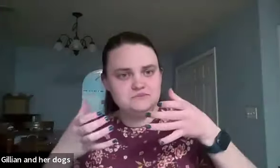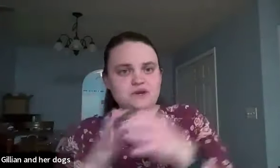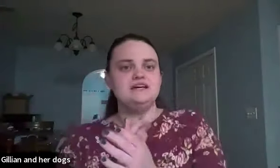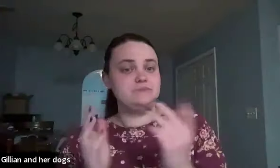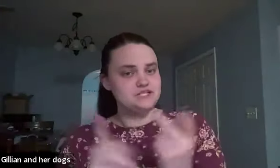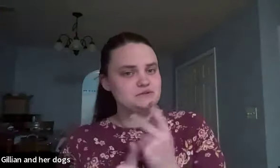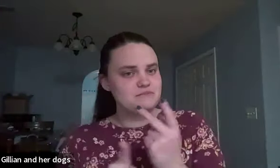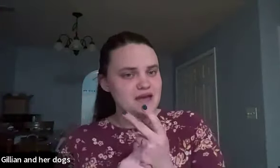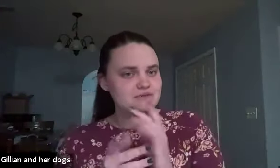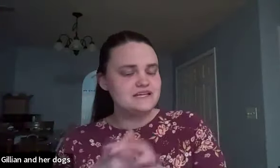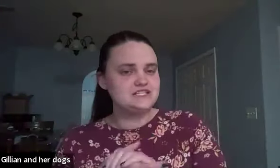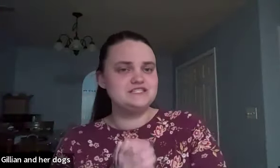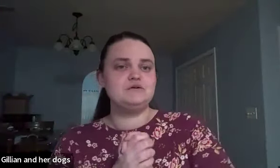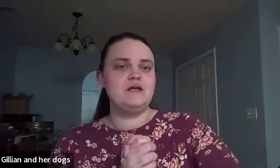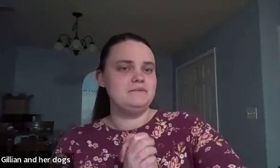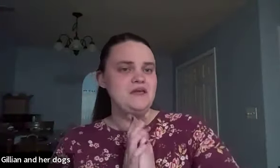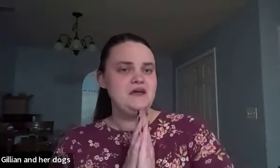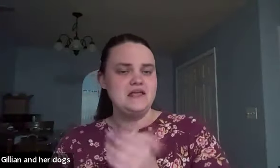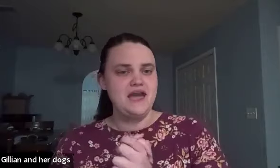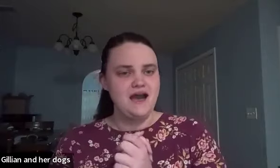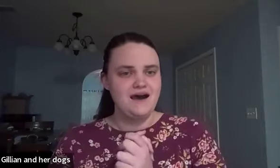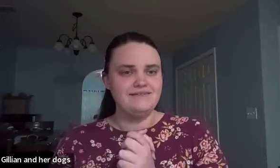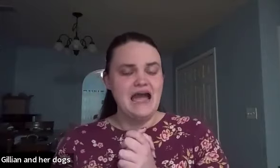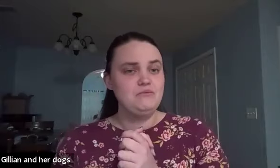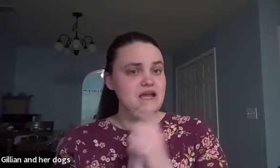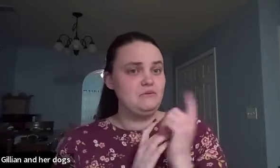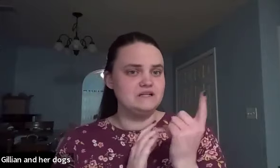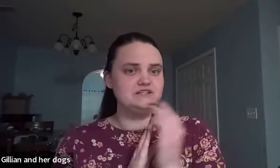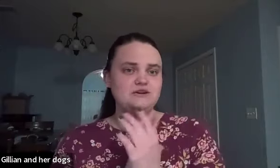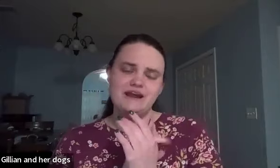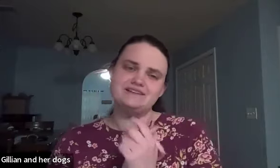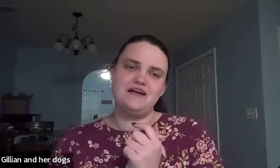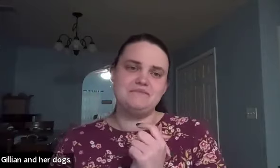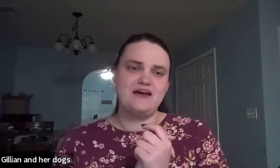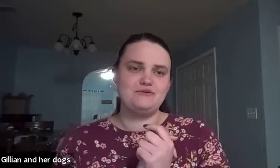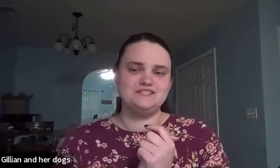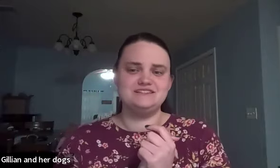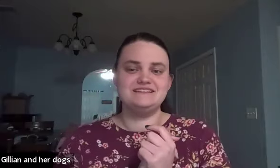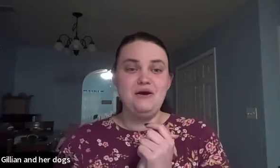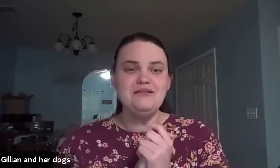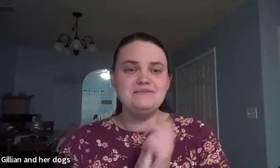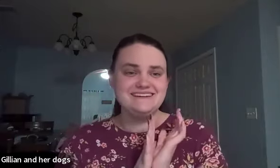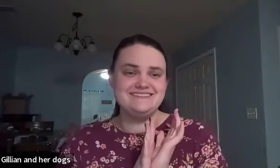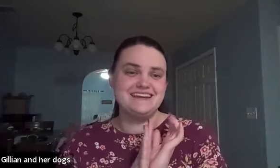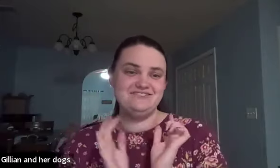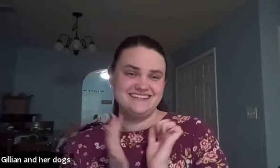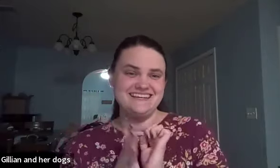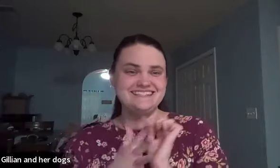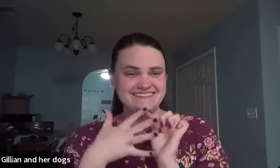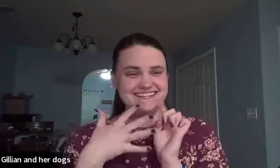type, especially with math relations. So like, yeah, we had one student who would ask a lot of math questions. I was like, oh, let me tell you the sign for this and this